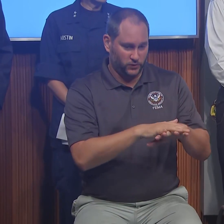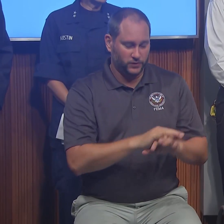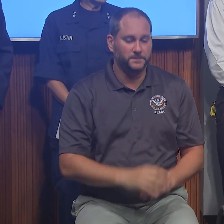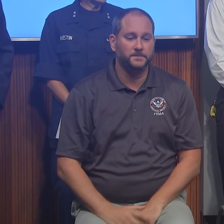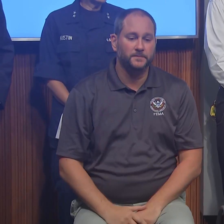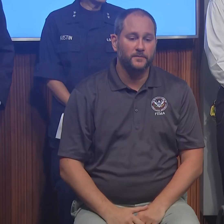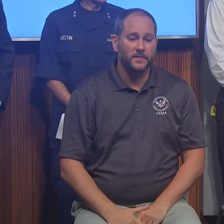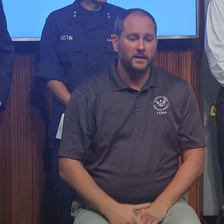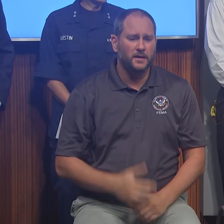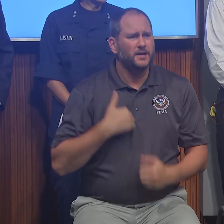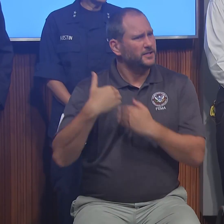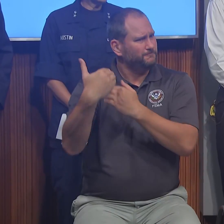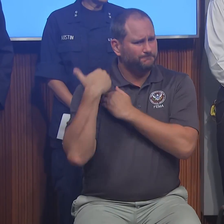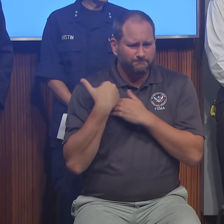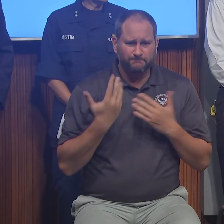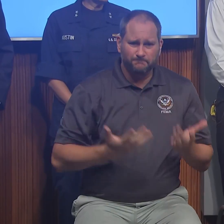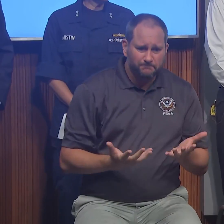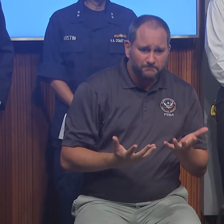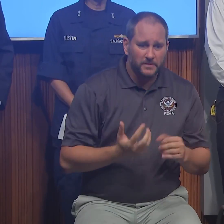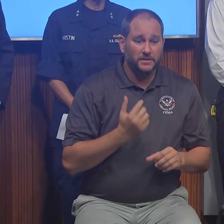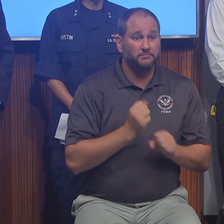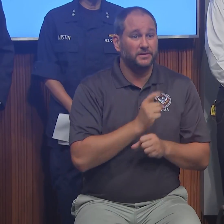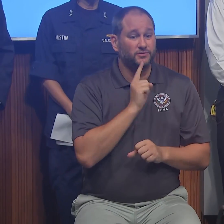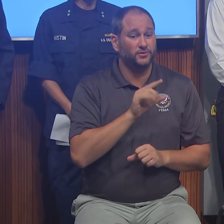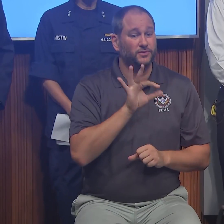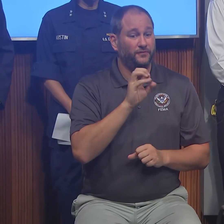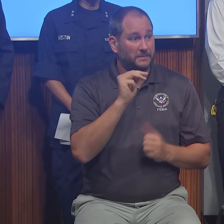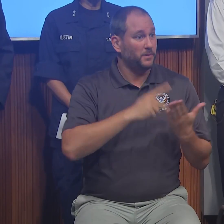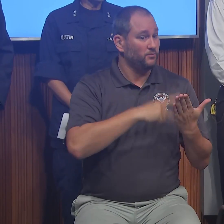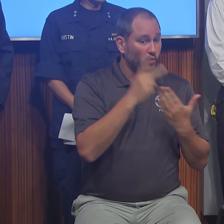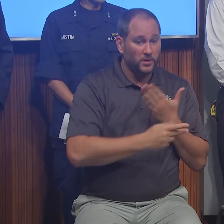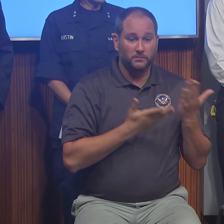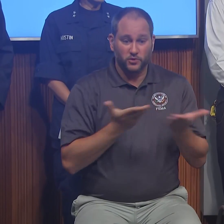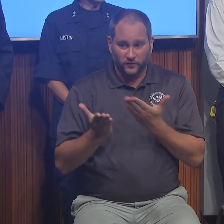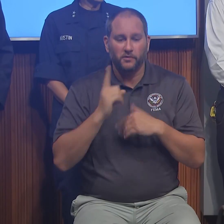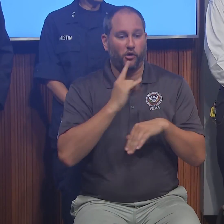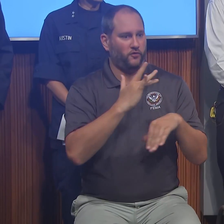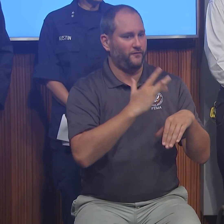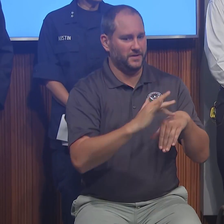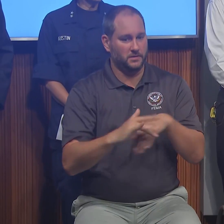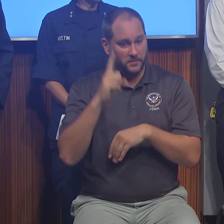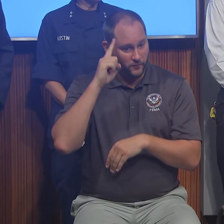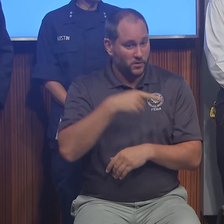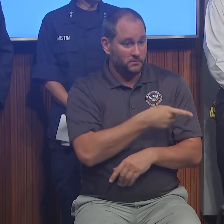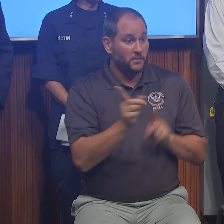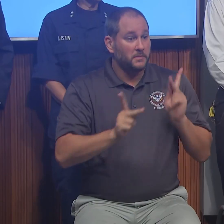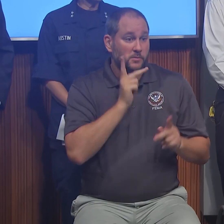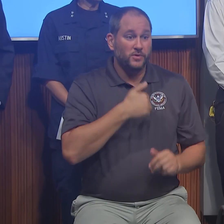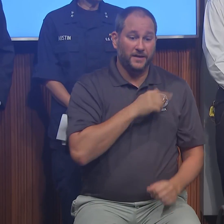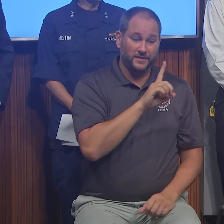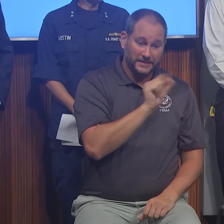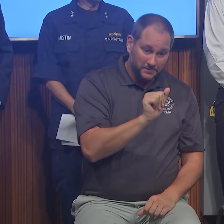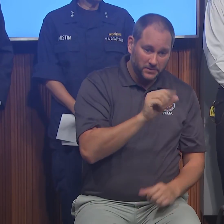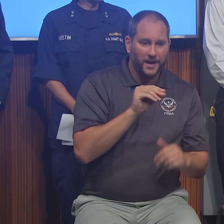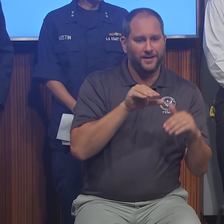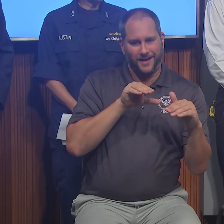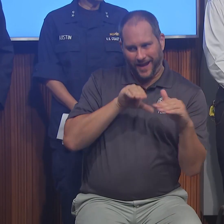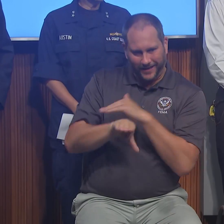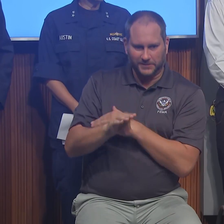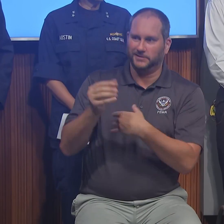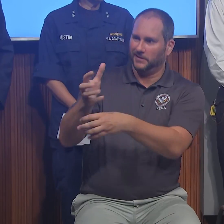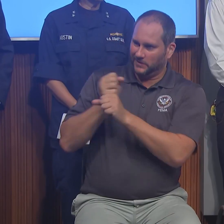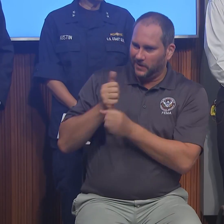is to ensure that FEMA's programs and services are available to and accessible to people with disabilities before, during, and